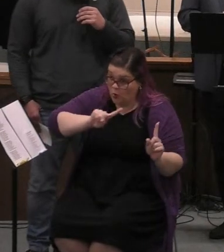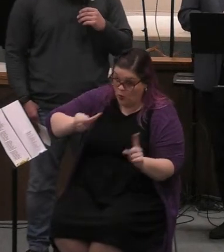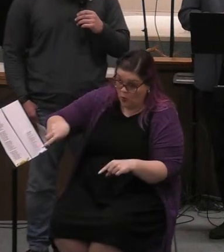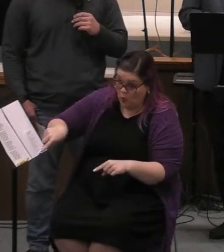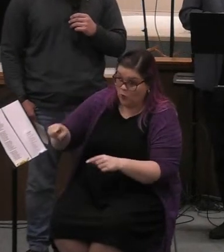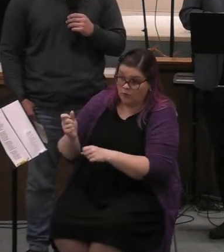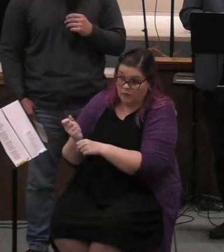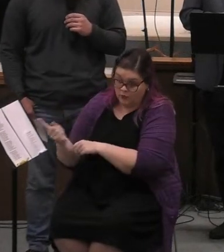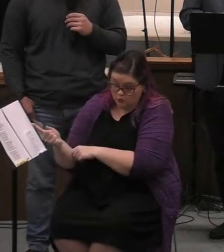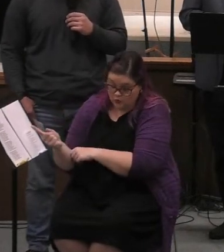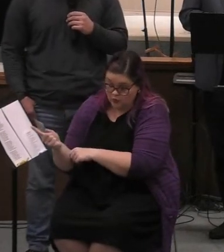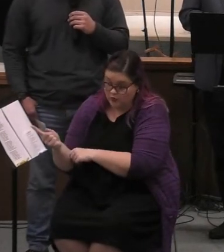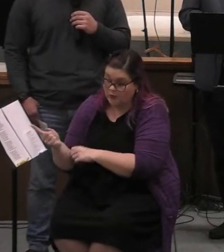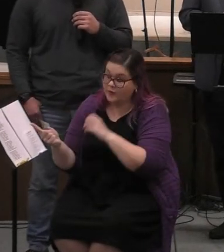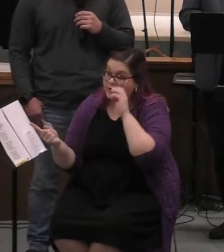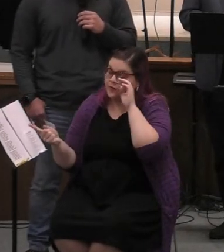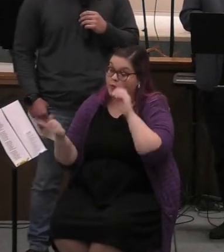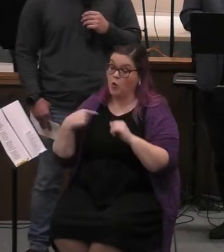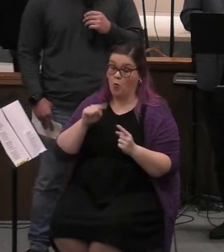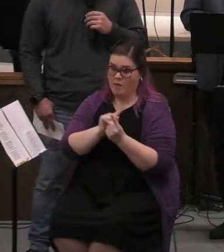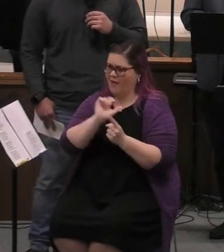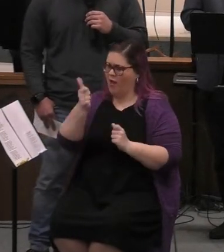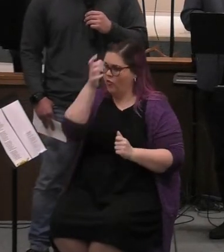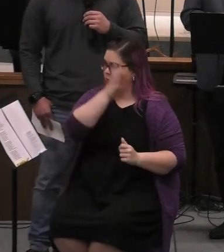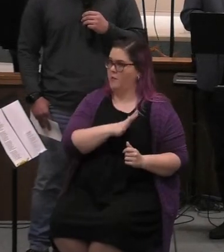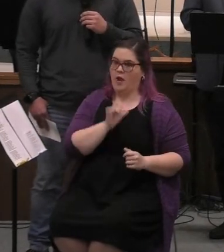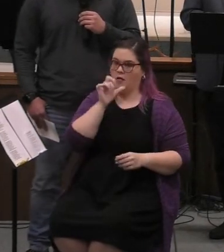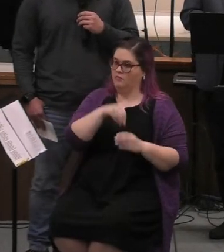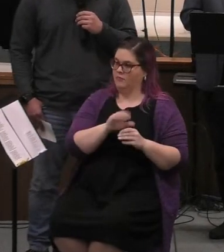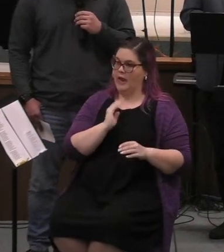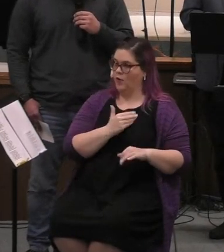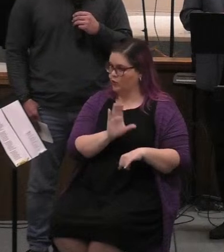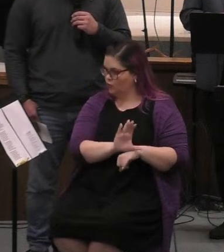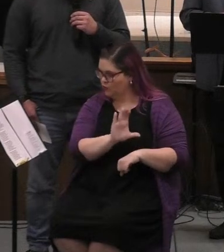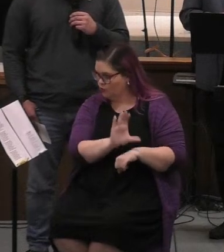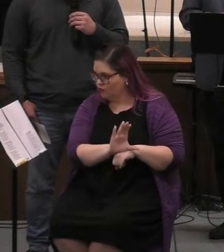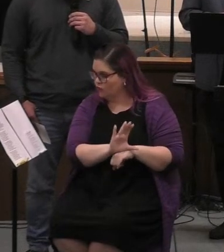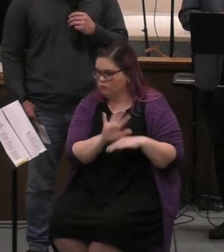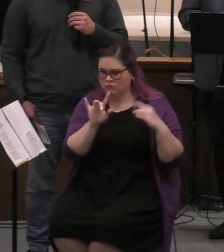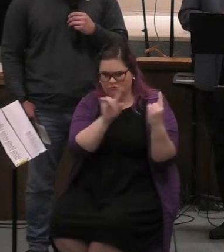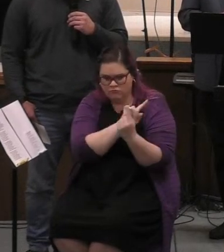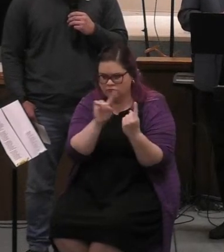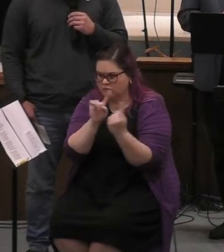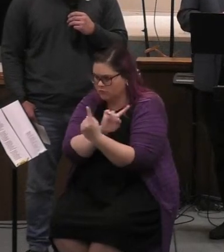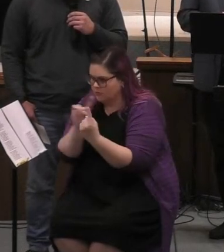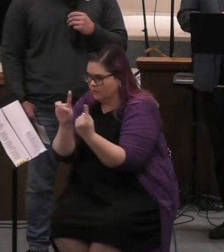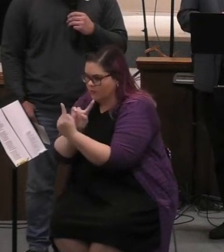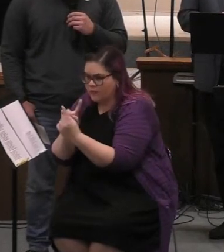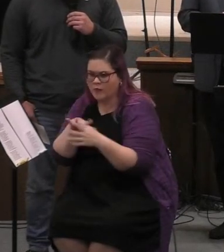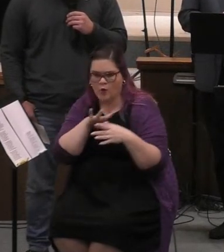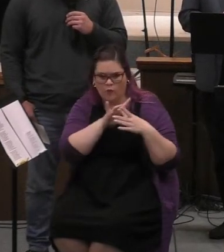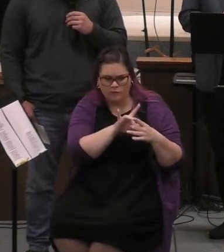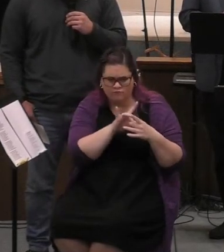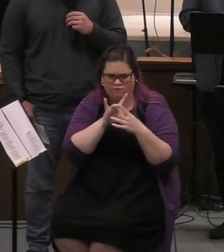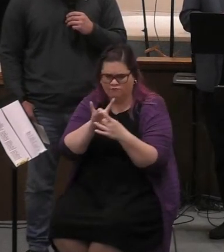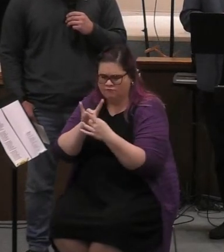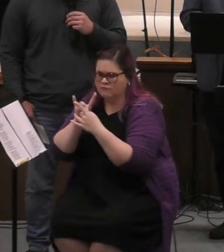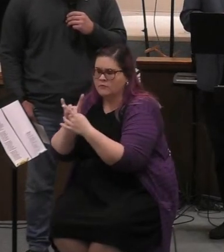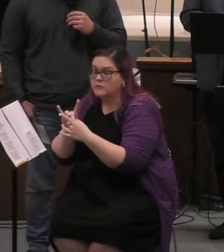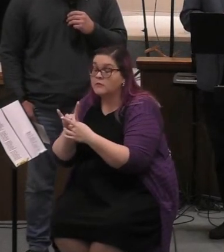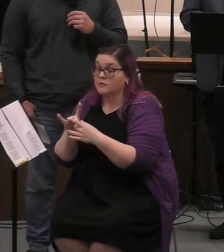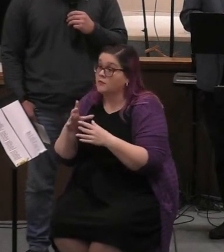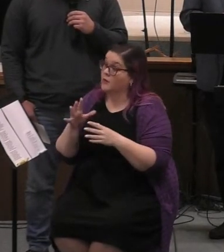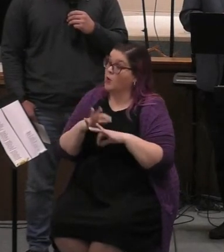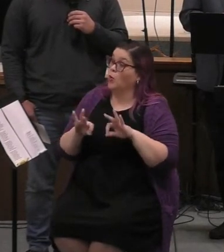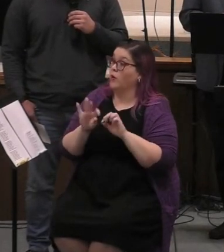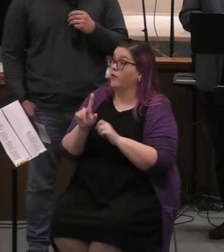church. We met others that were not of our church, and grew in a relationship with them. It was well